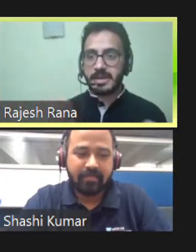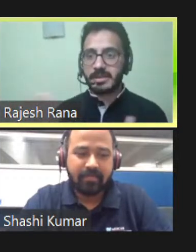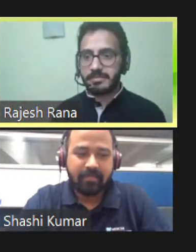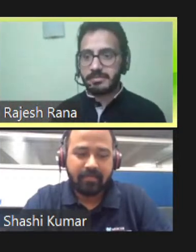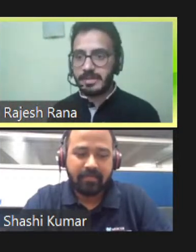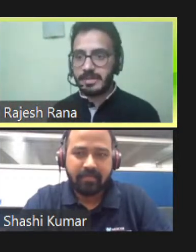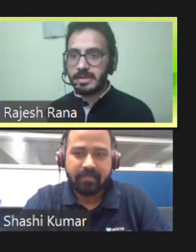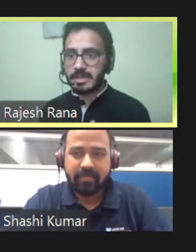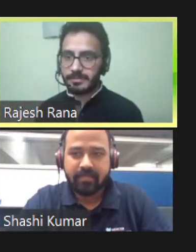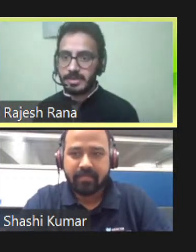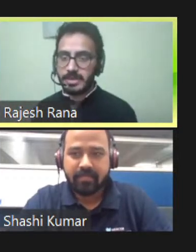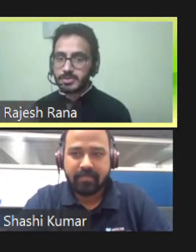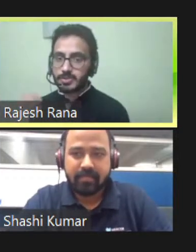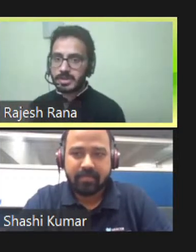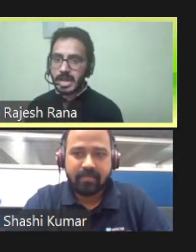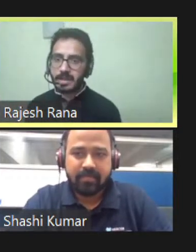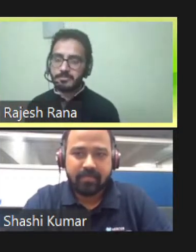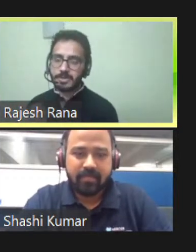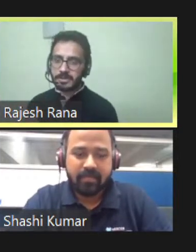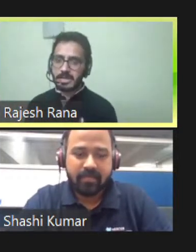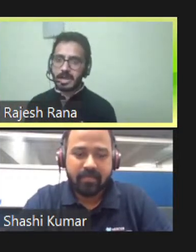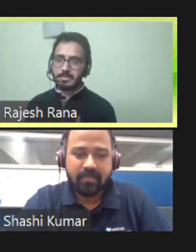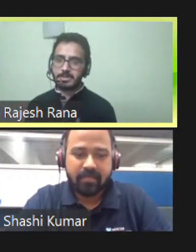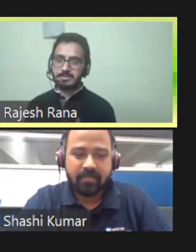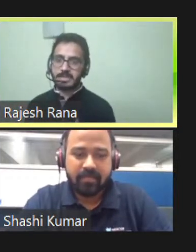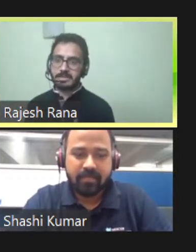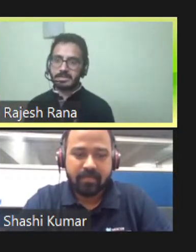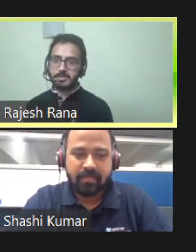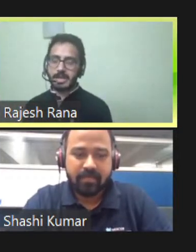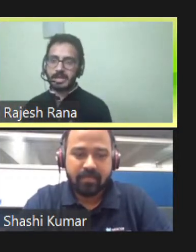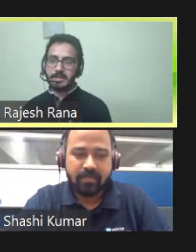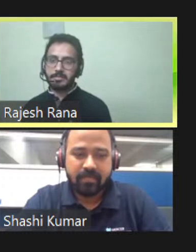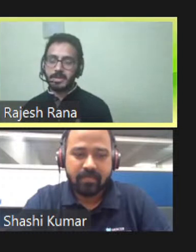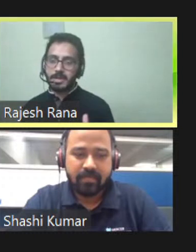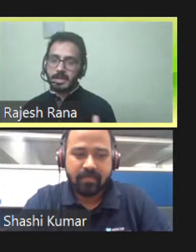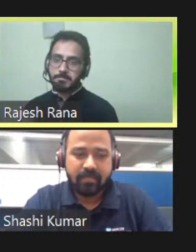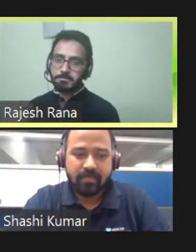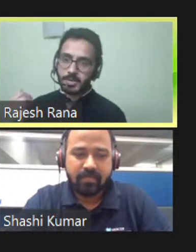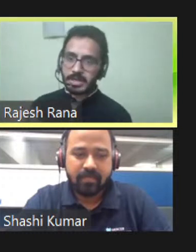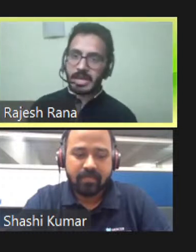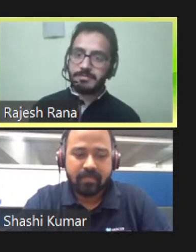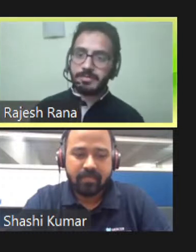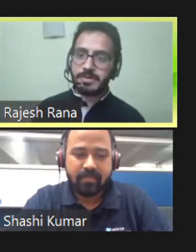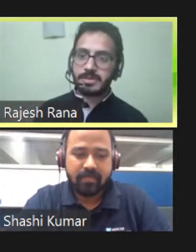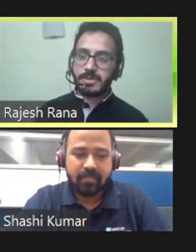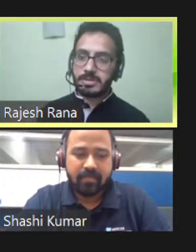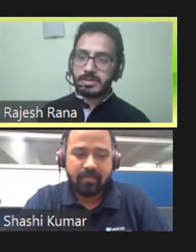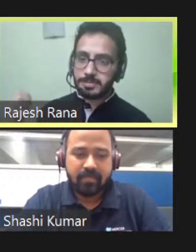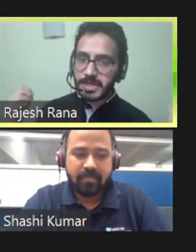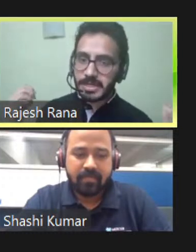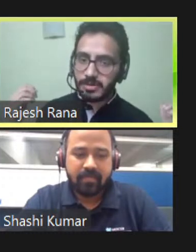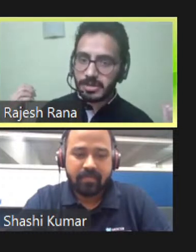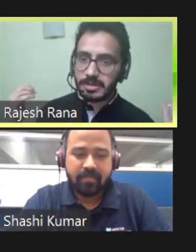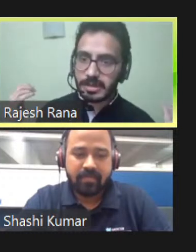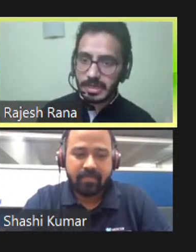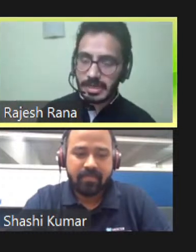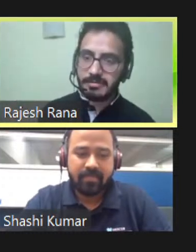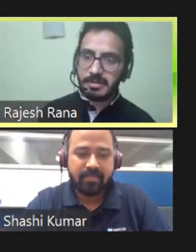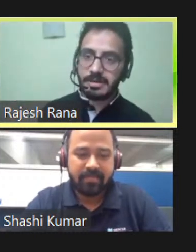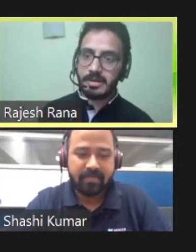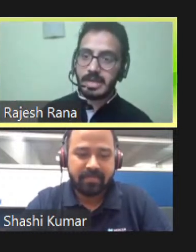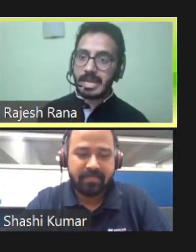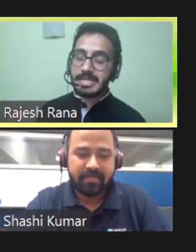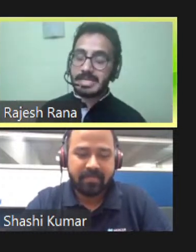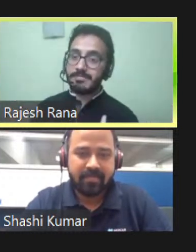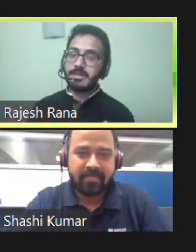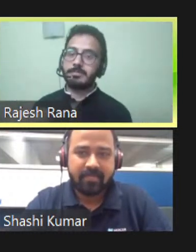right? They are deaf. So what Graham does at the time, he put effort on this particular